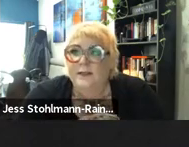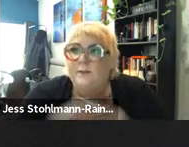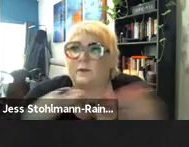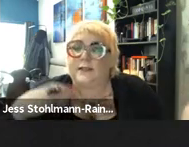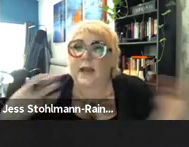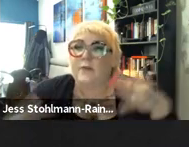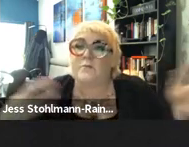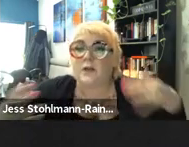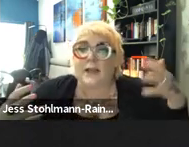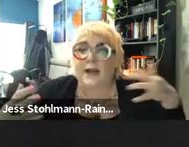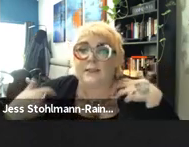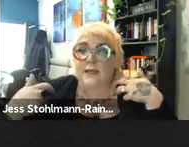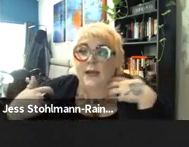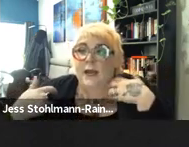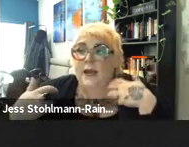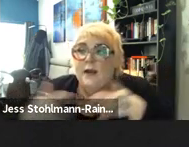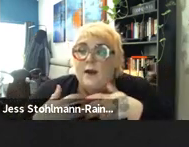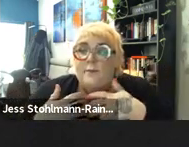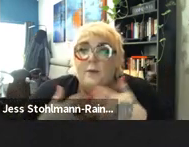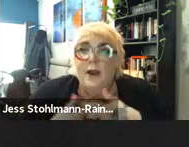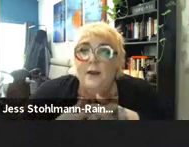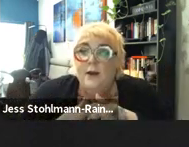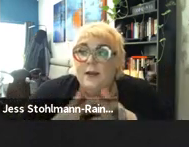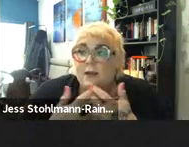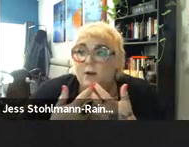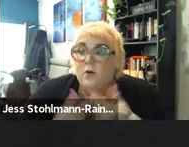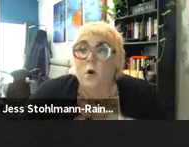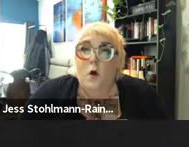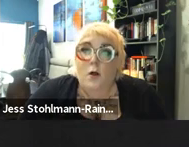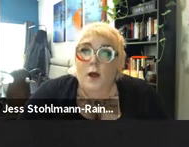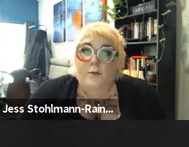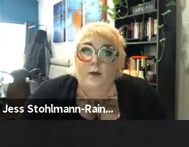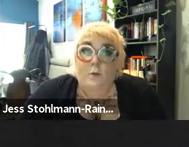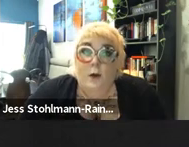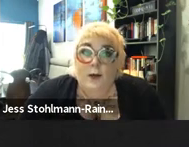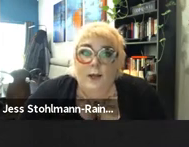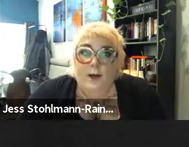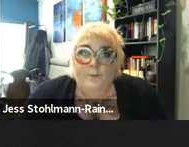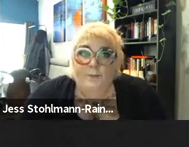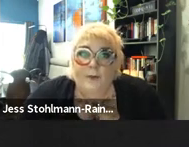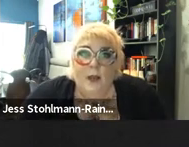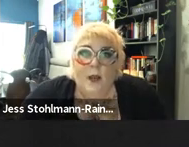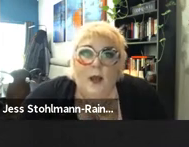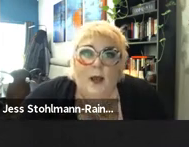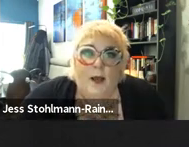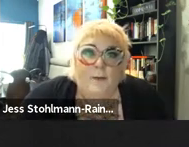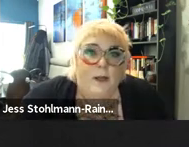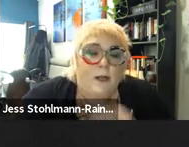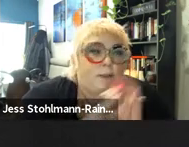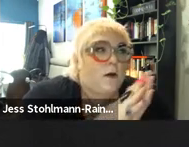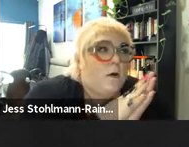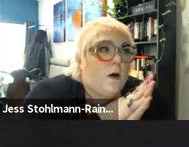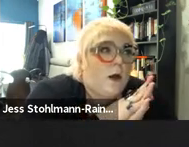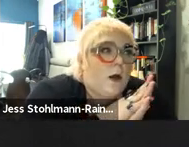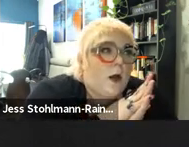preserving peer support has kind of emerged as a um primary goal of our work here um